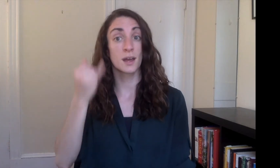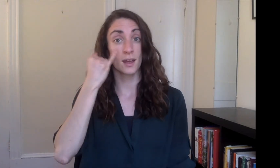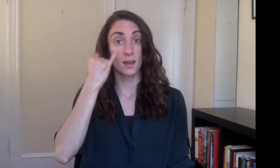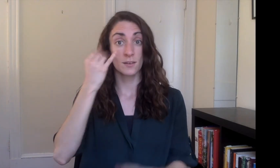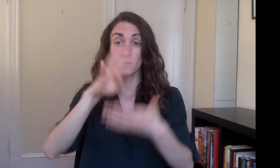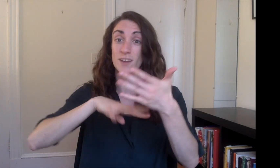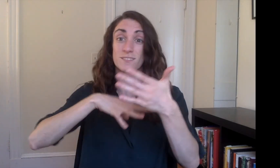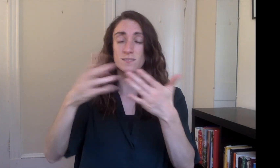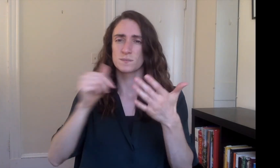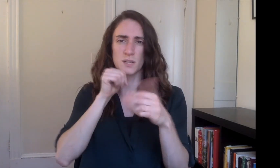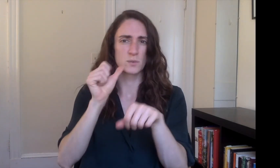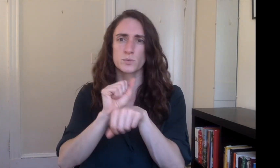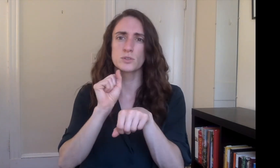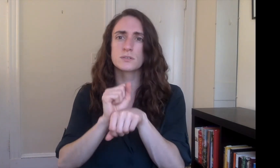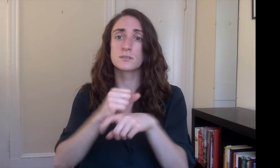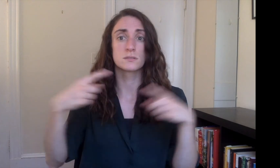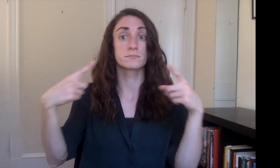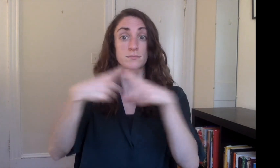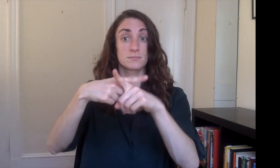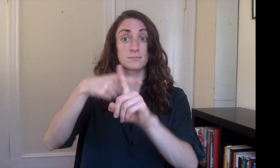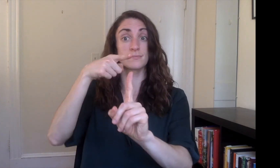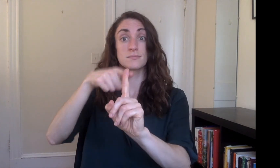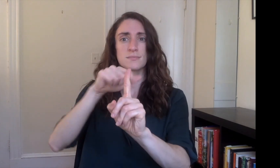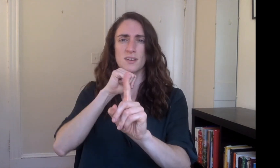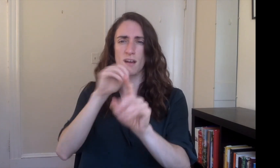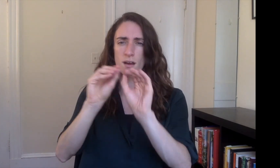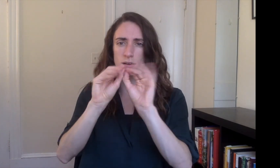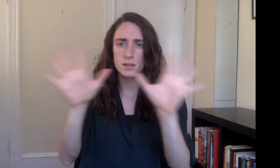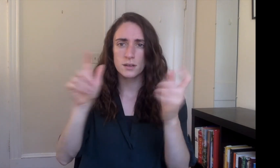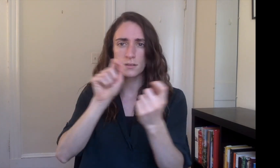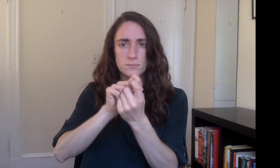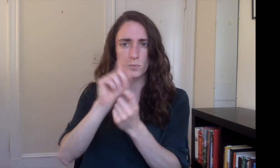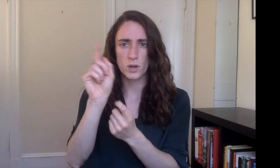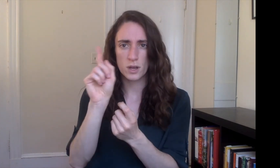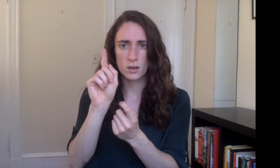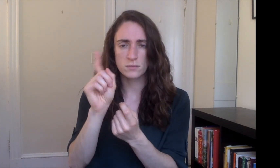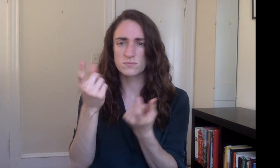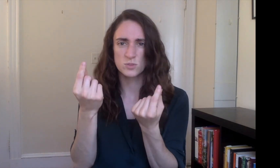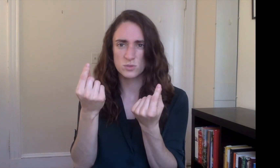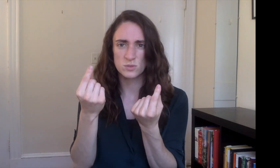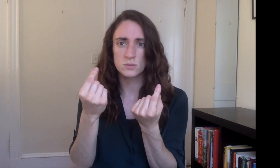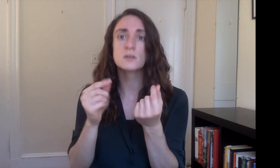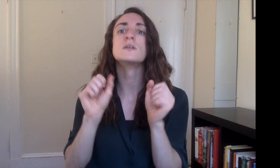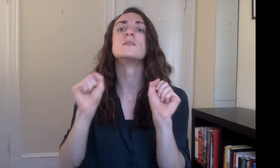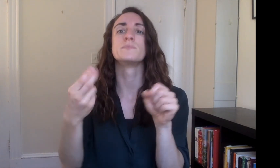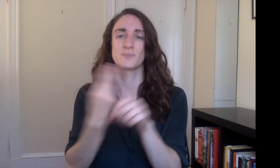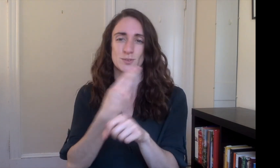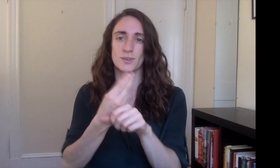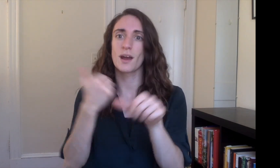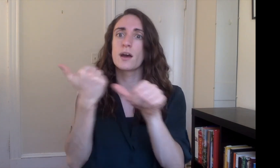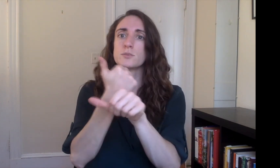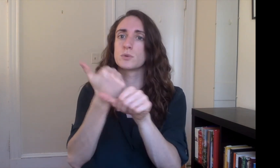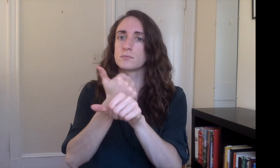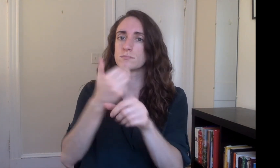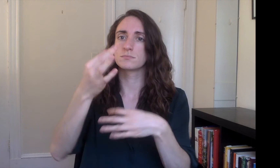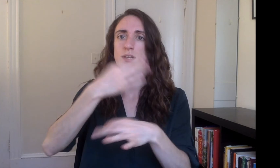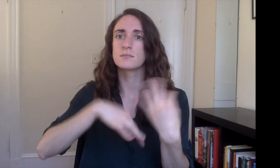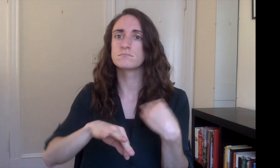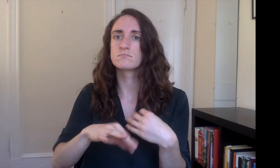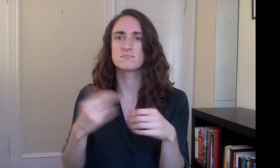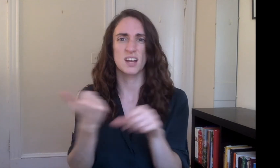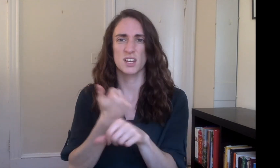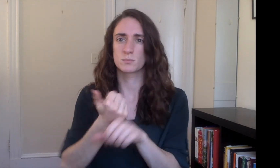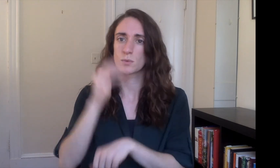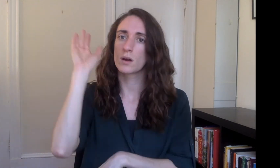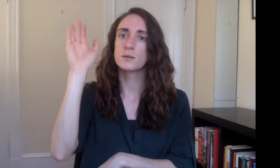If graphing isn't working for us, if it's not clear exactly where the lines are intersecting, instead we can just use algebra. We can do away with the